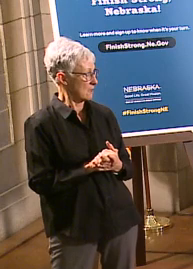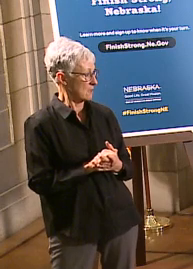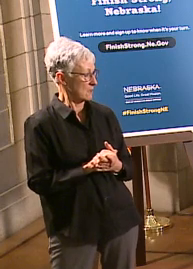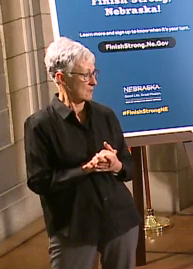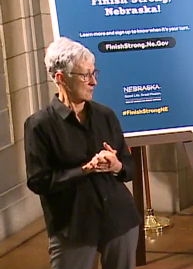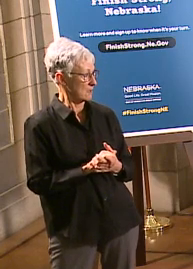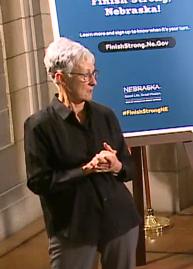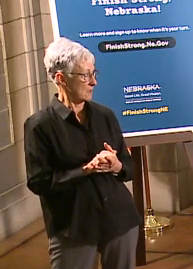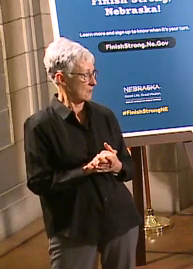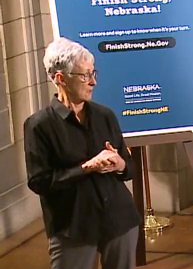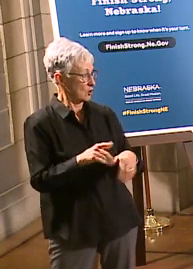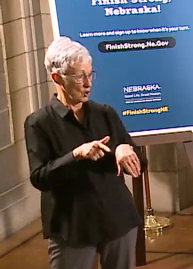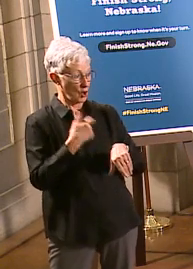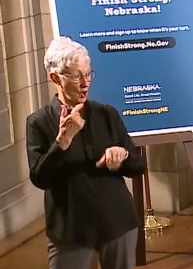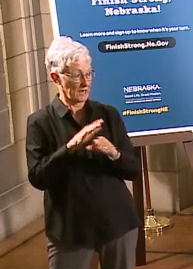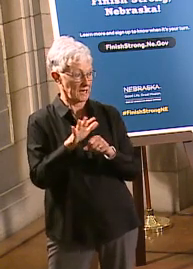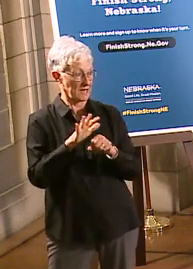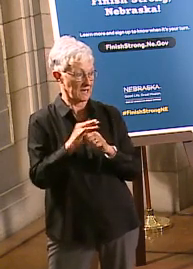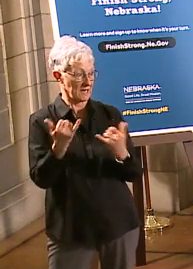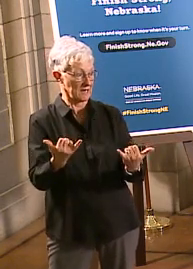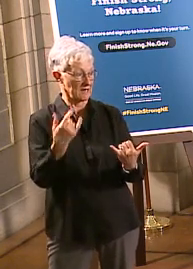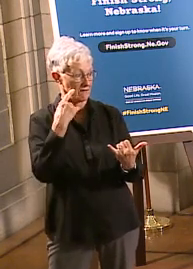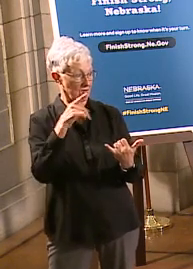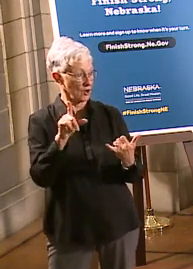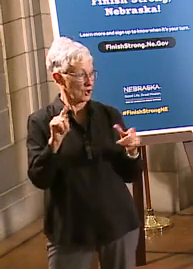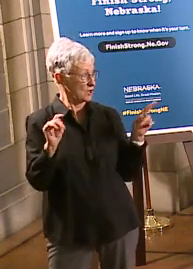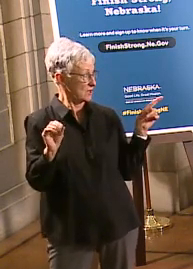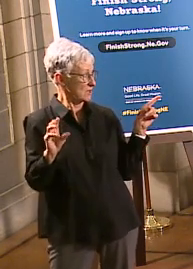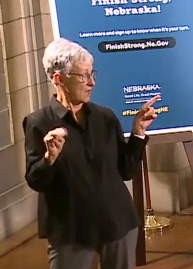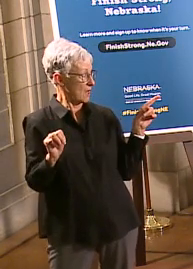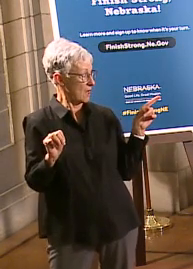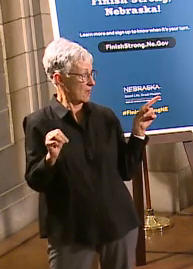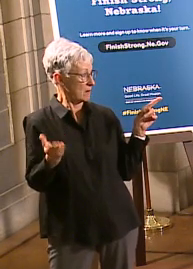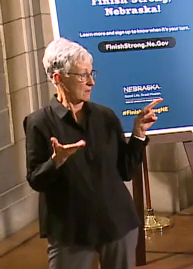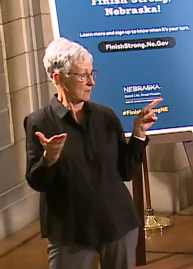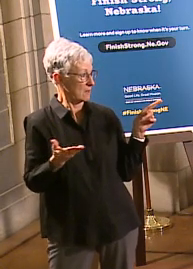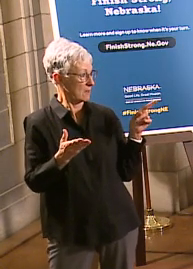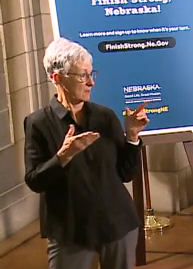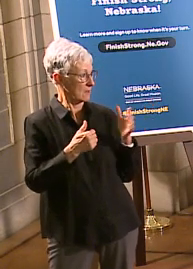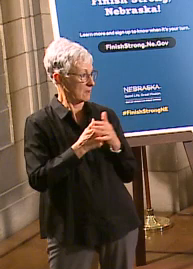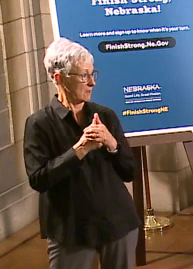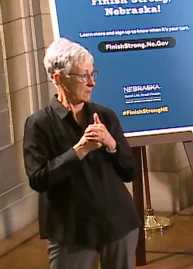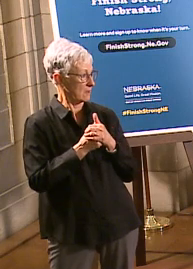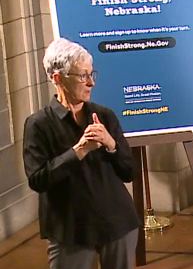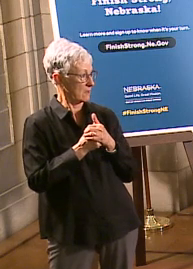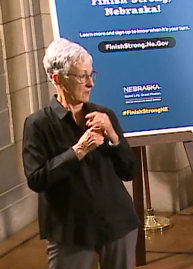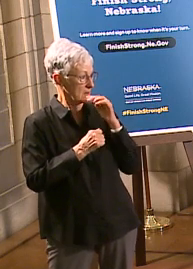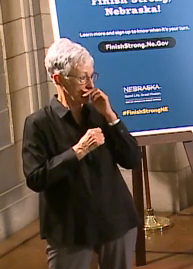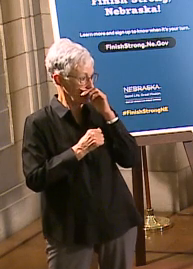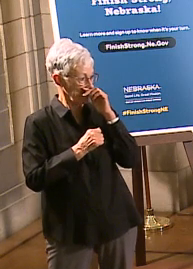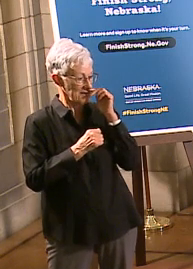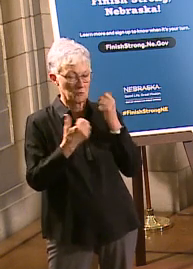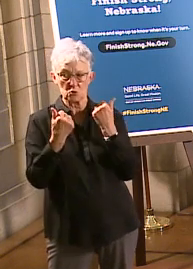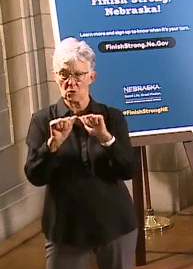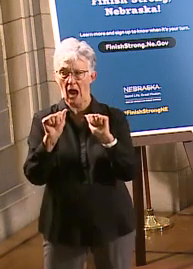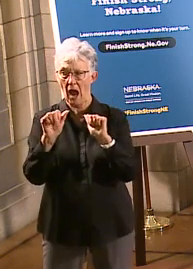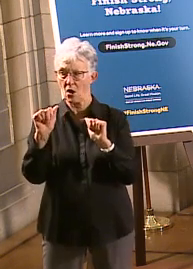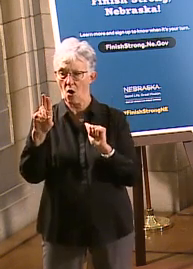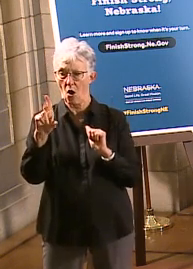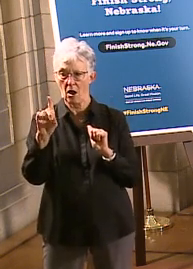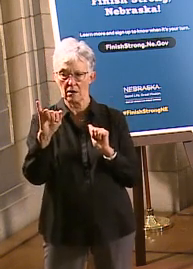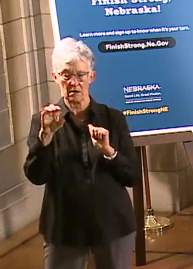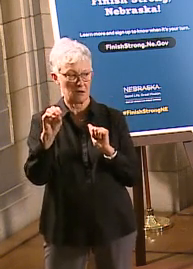Tom on here to talk a little bit about the work BD's been doing in our state? We're going to try audio only. We're going to try audio only,